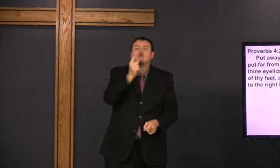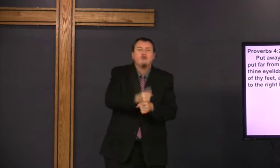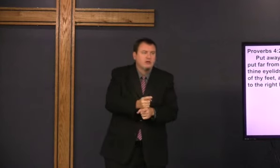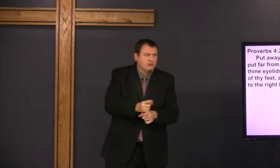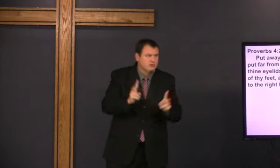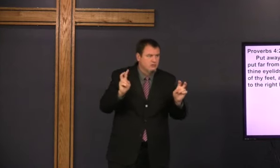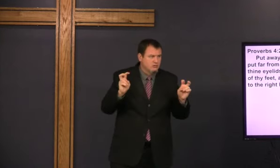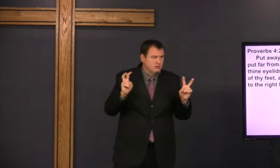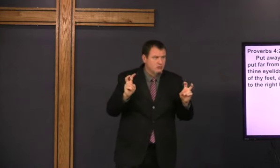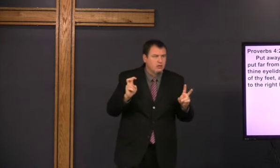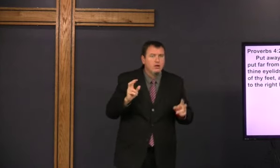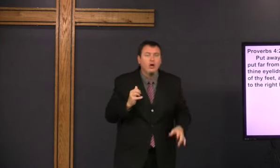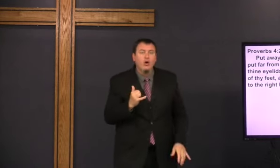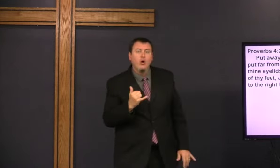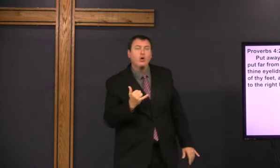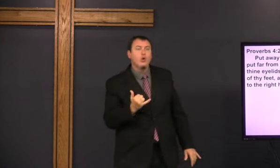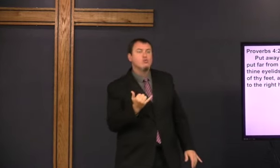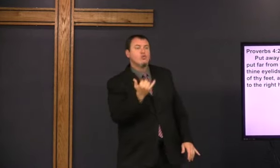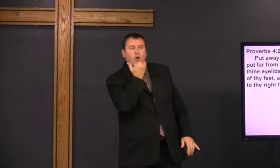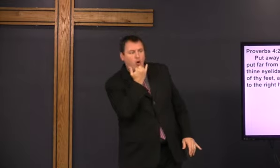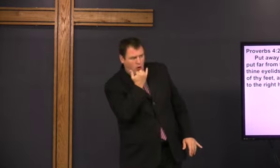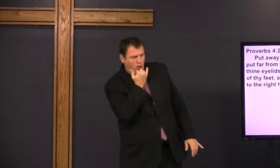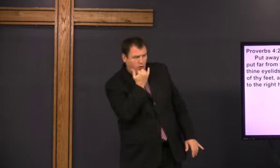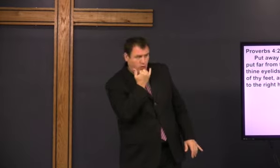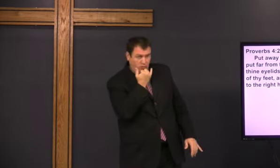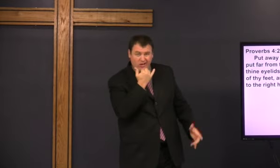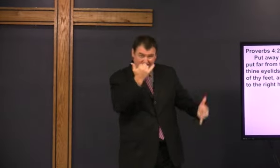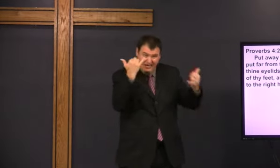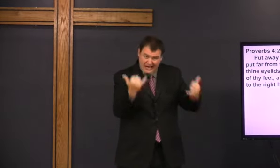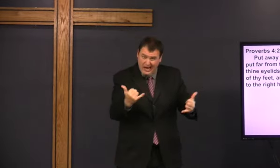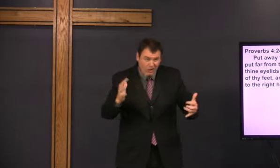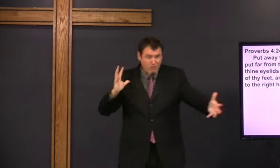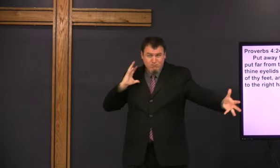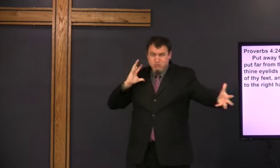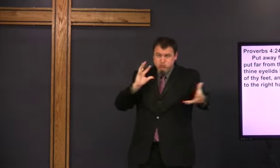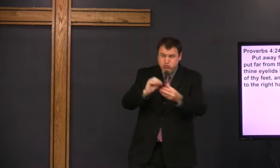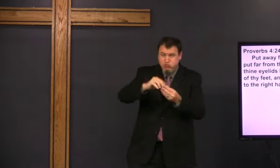going the wrong direction. Not right, it's wrong.